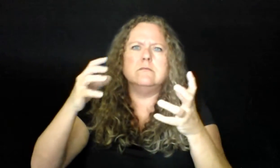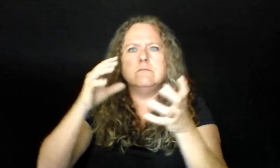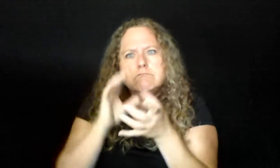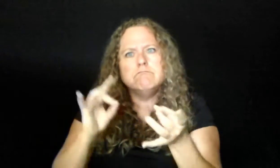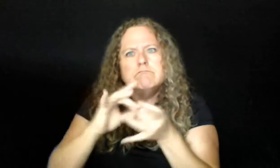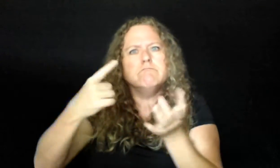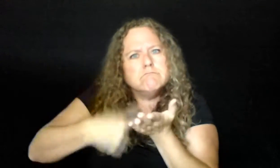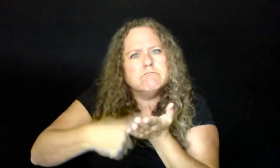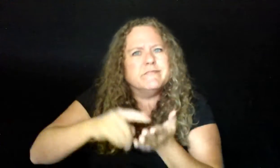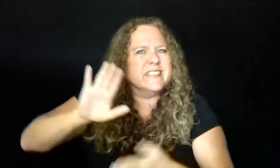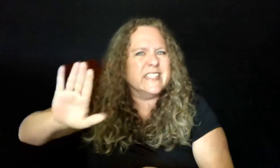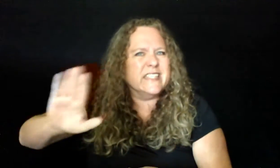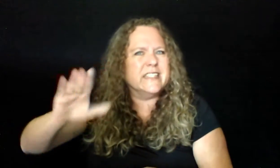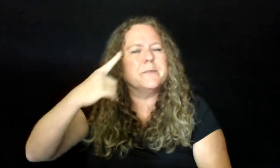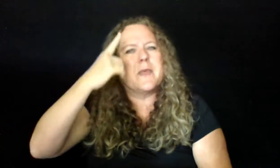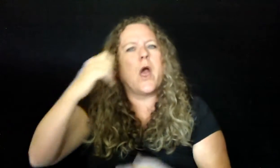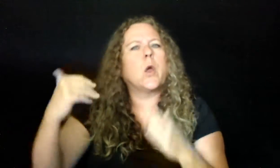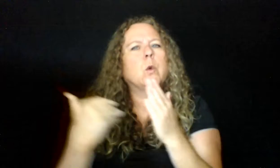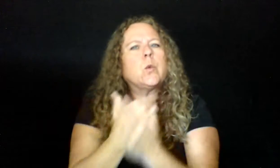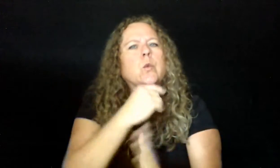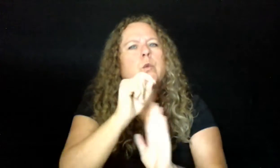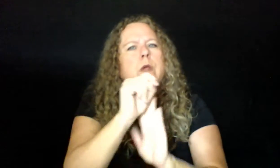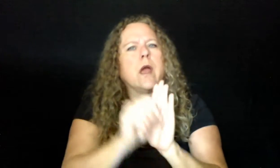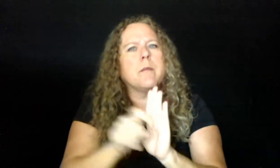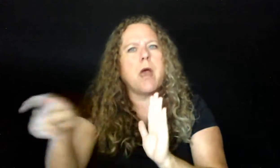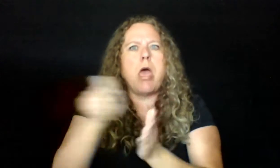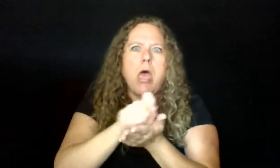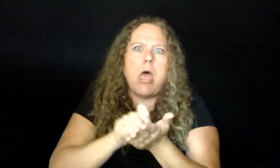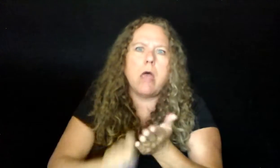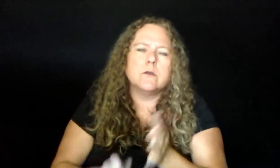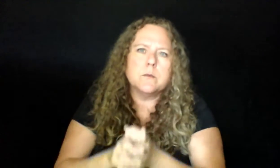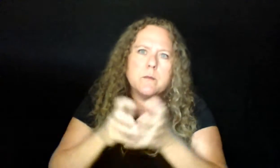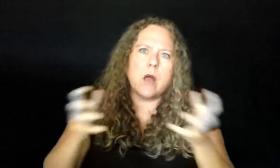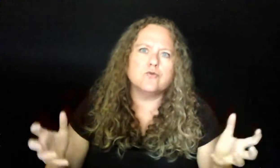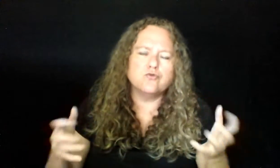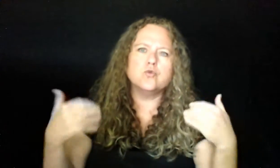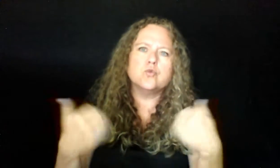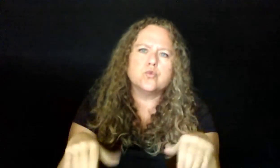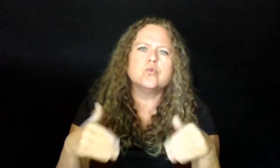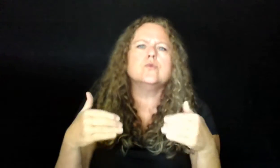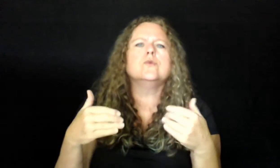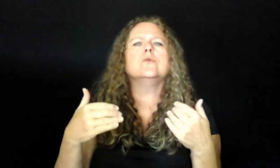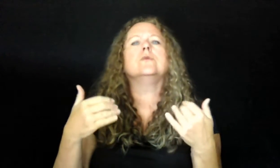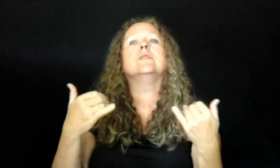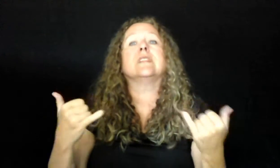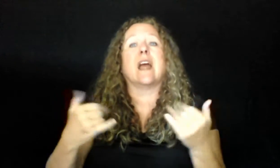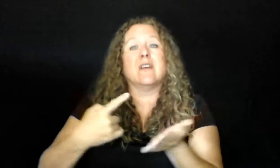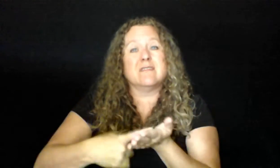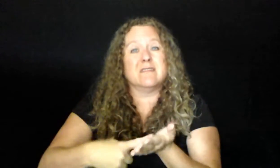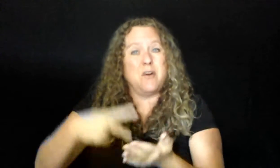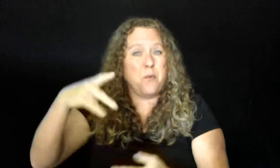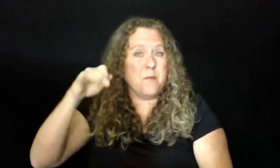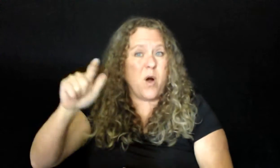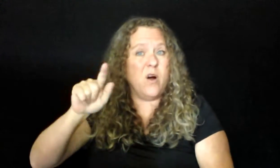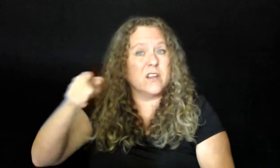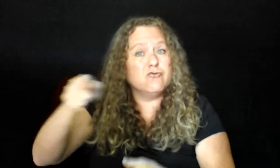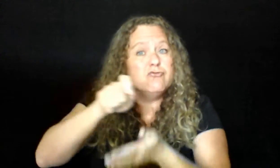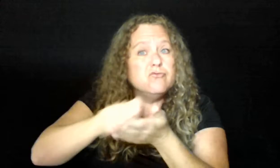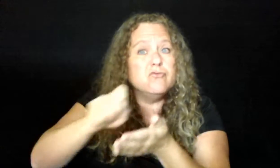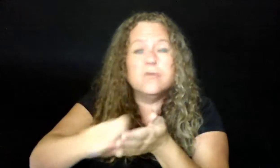a great deal. He writes a great deal. This time we're talking about Paul, but we're not talking about something written by Paul. We're looking at the Acts of the Apostles,